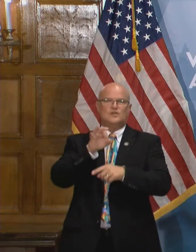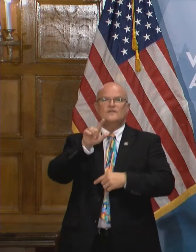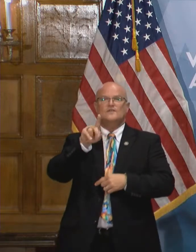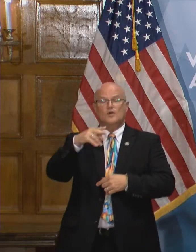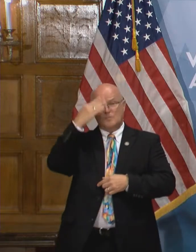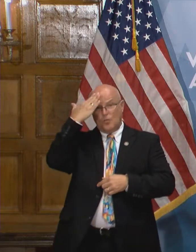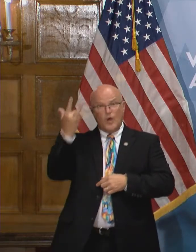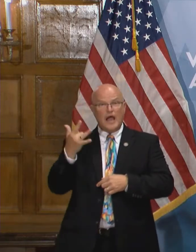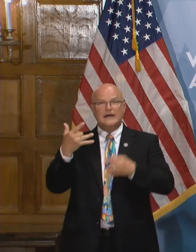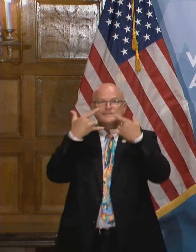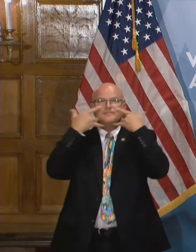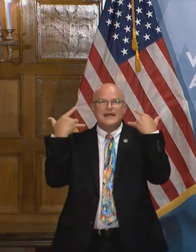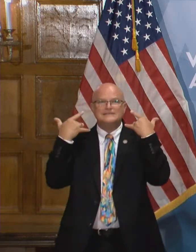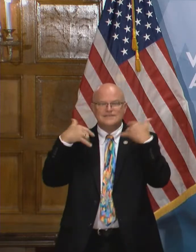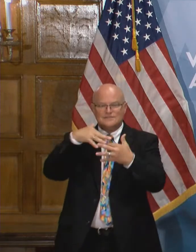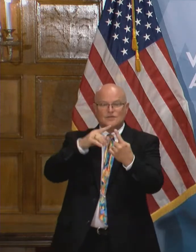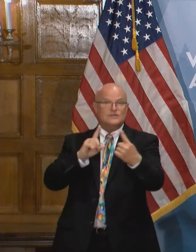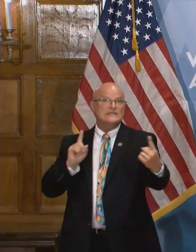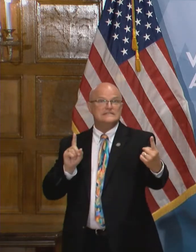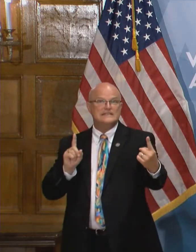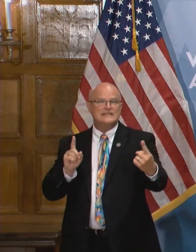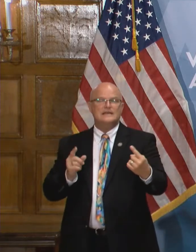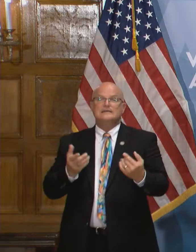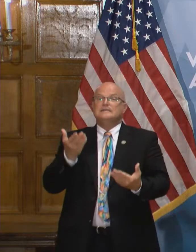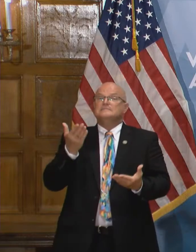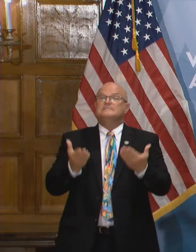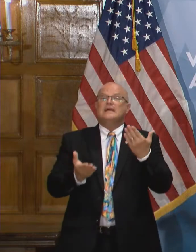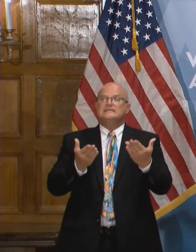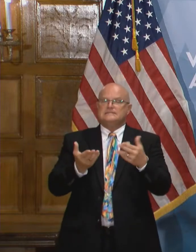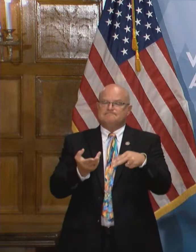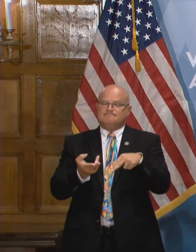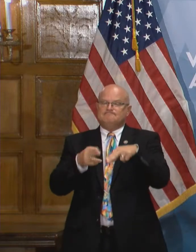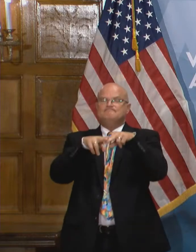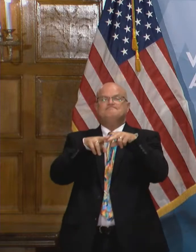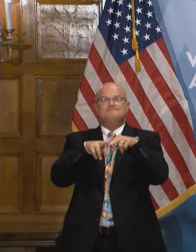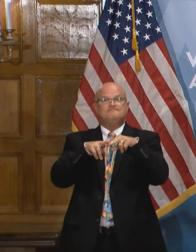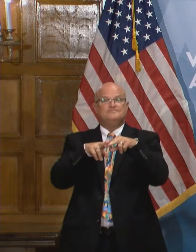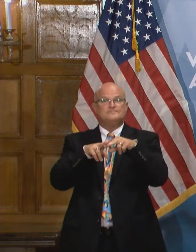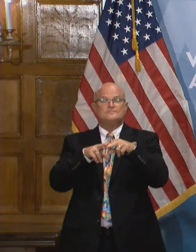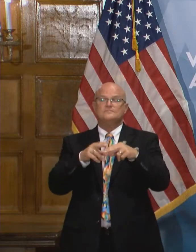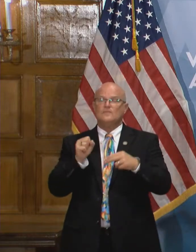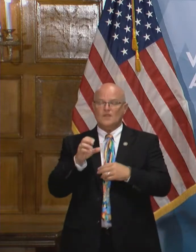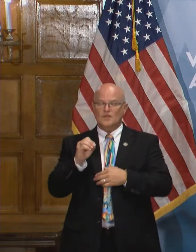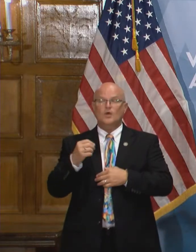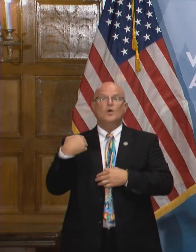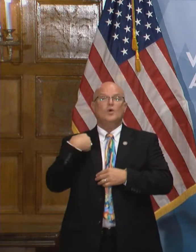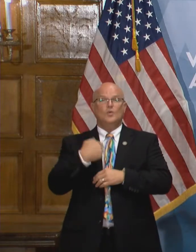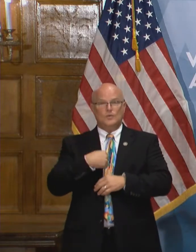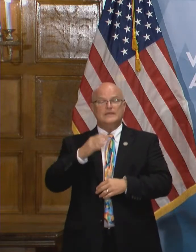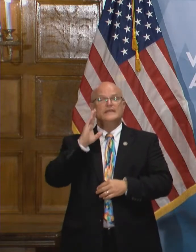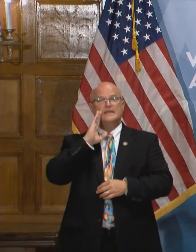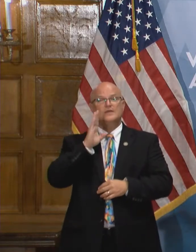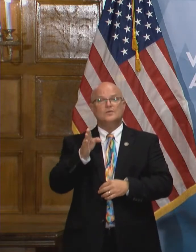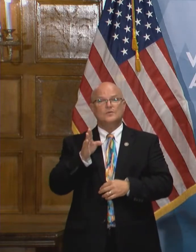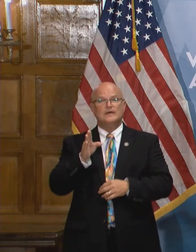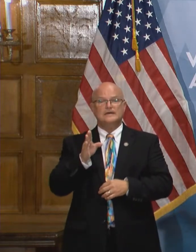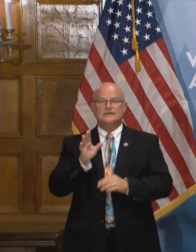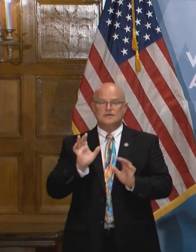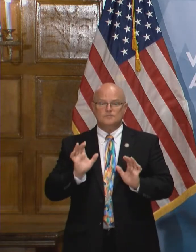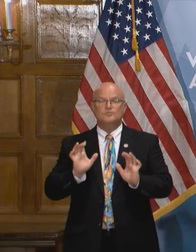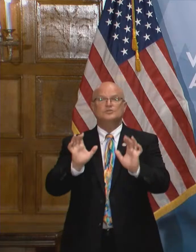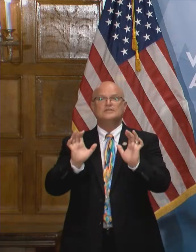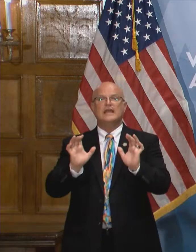of the masking and social distancing, that this year we may see an augmented season. So we are pushing